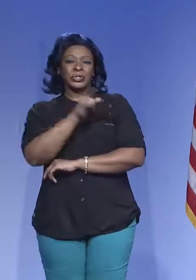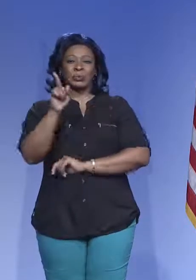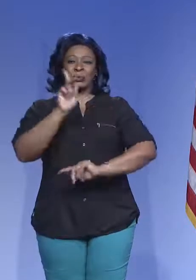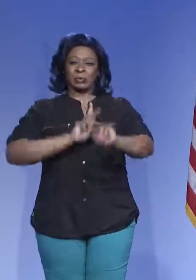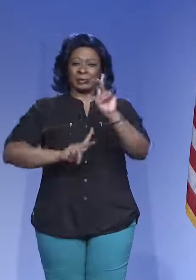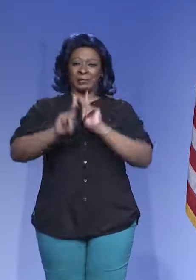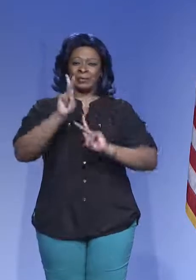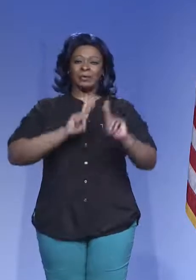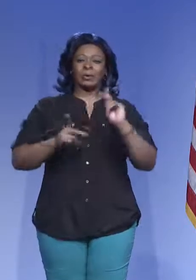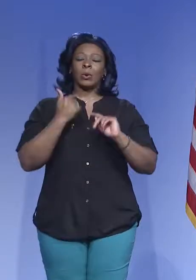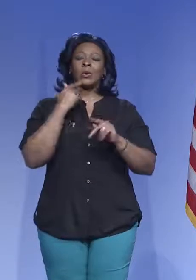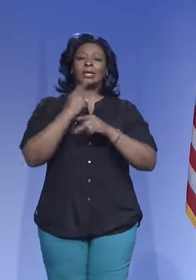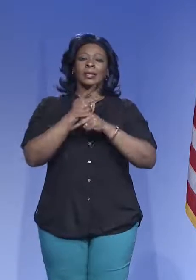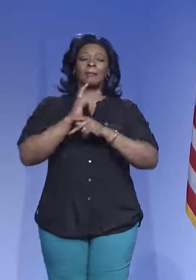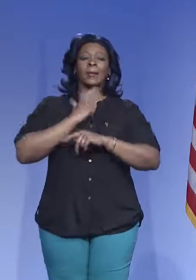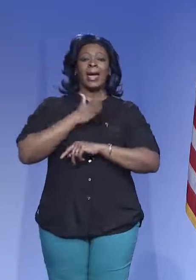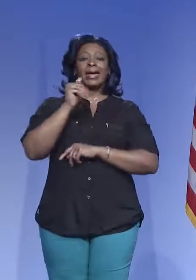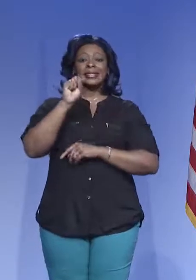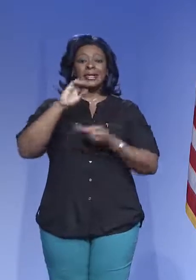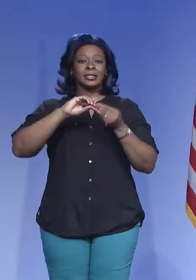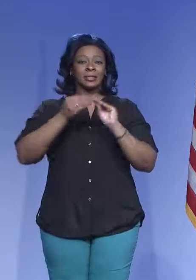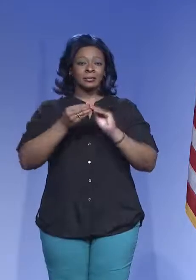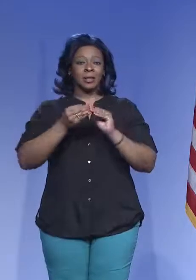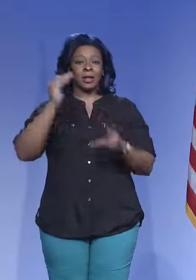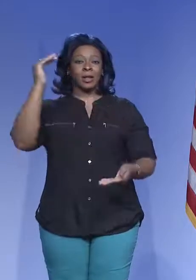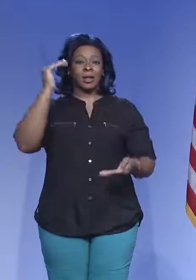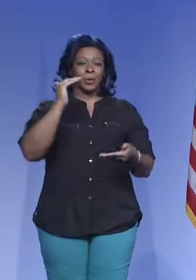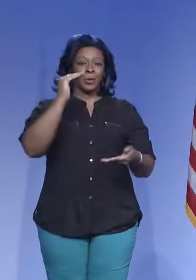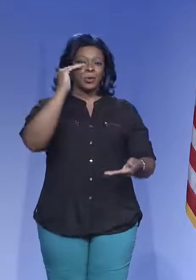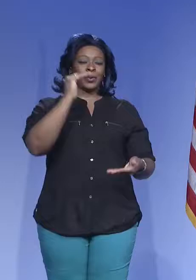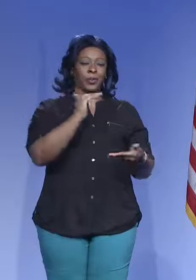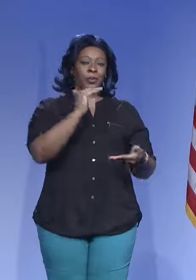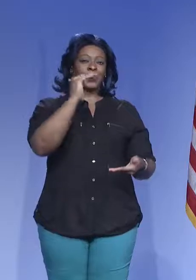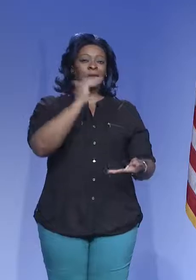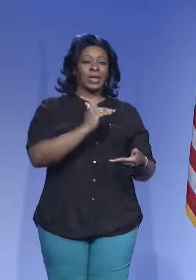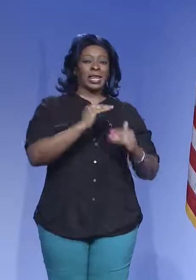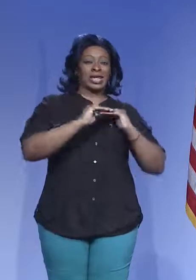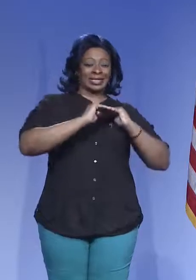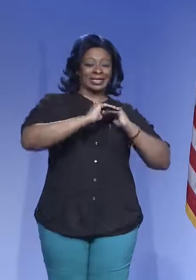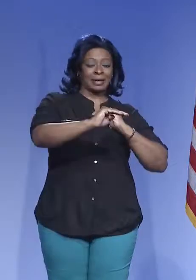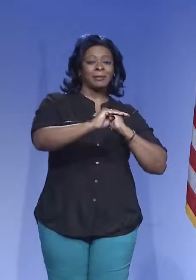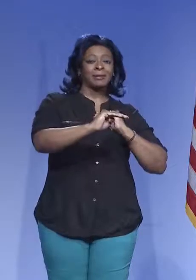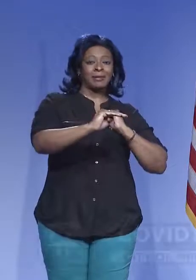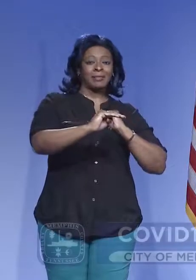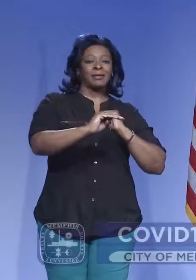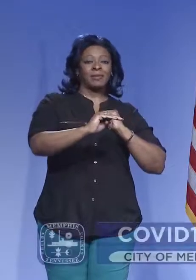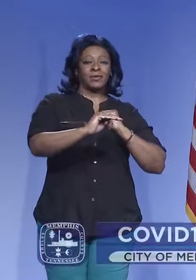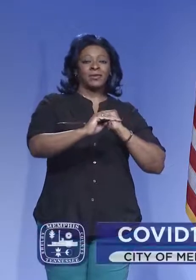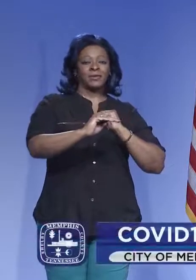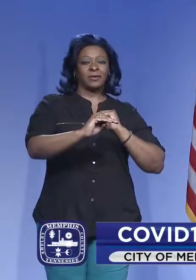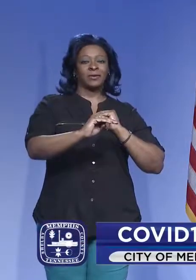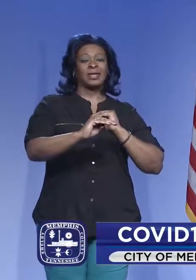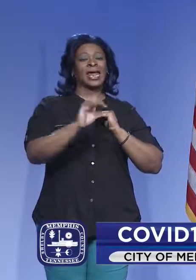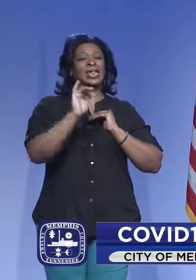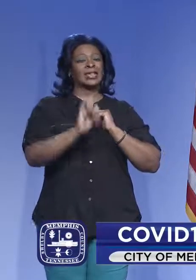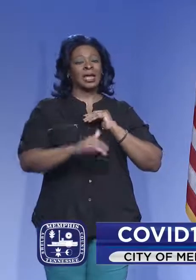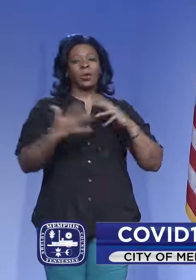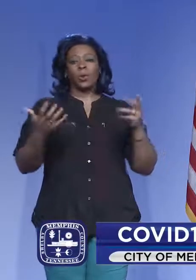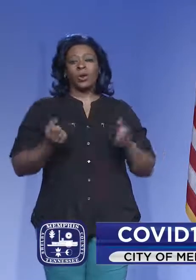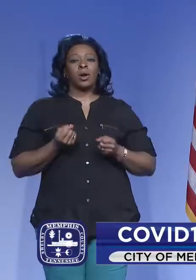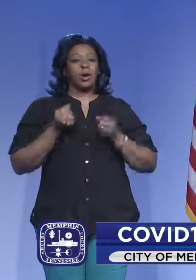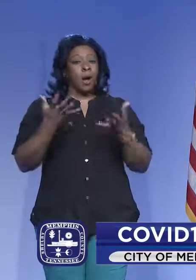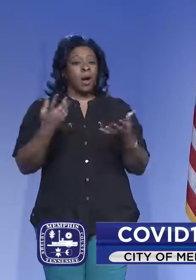people who are keeping our case numbers down at a low enough and stable level. And that's what's making